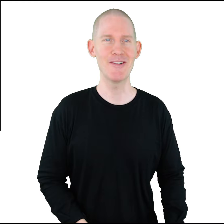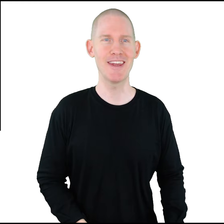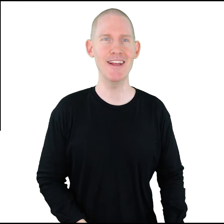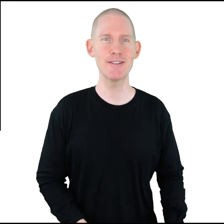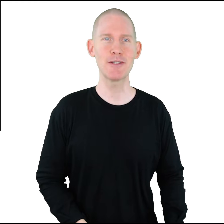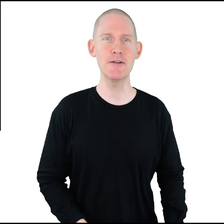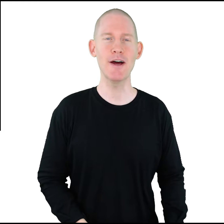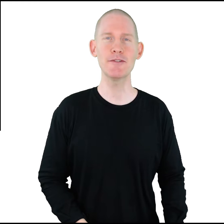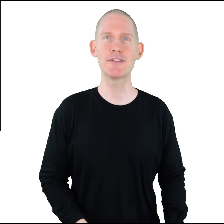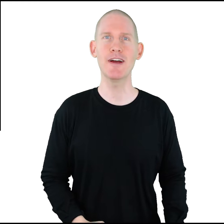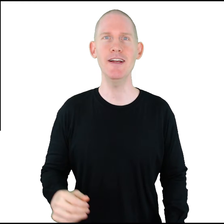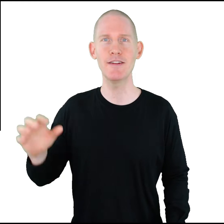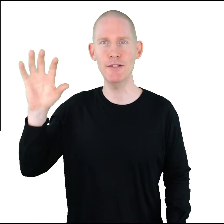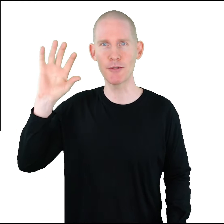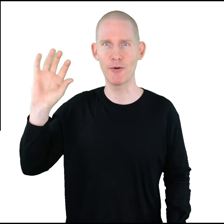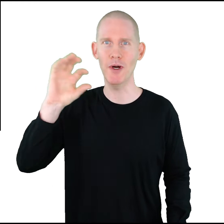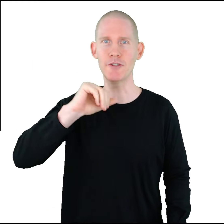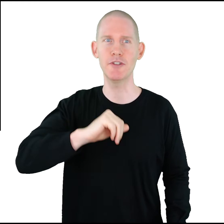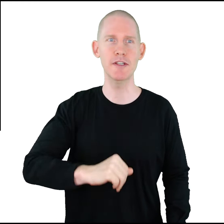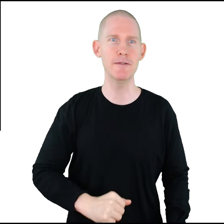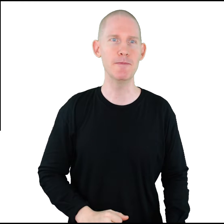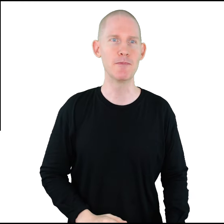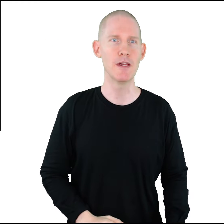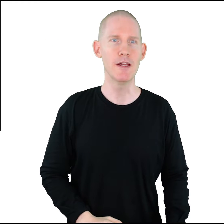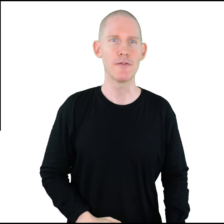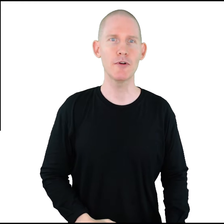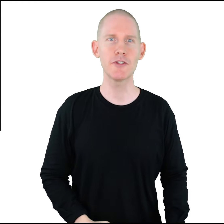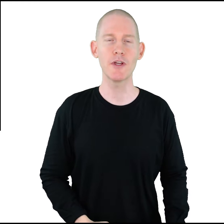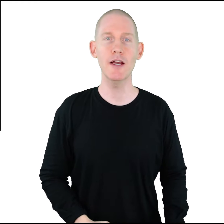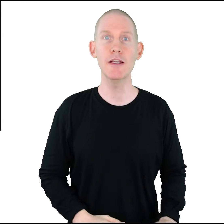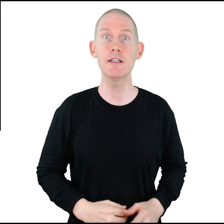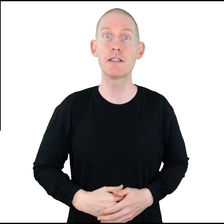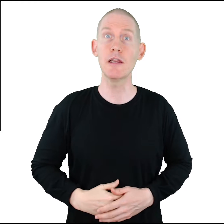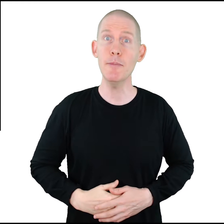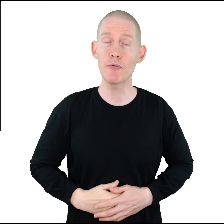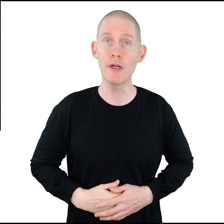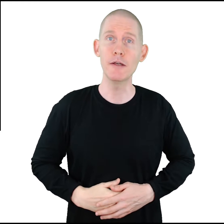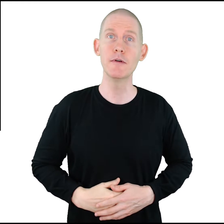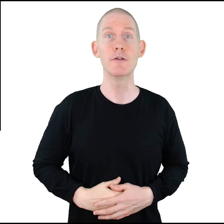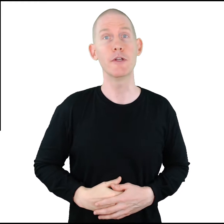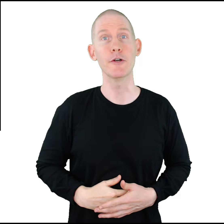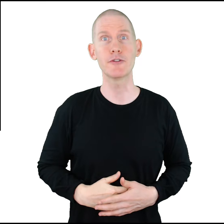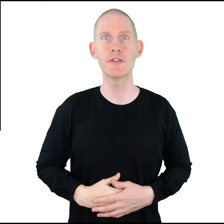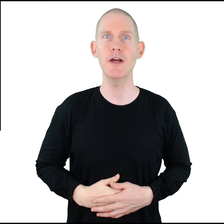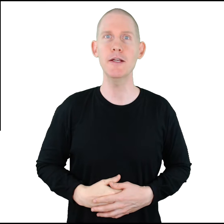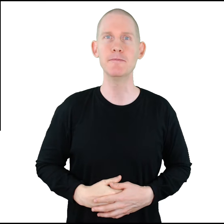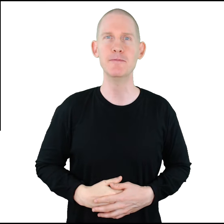Okay, let's learn how to sign this question. First sign is lip read. Here's the sign.